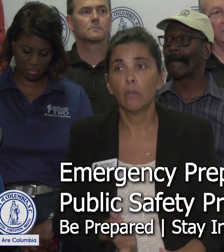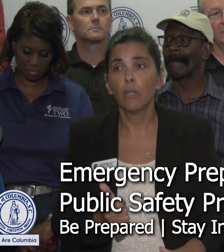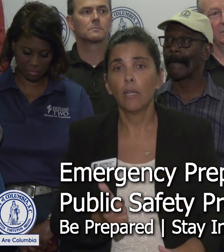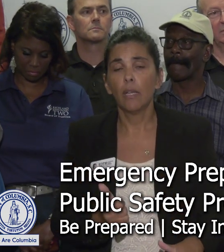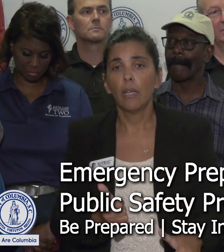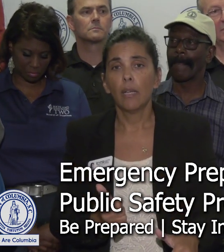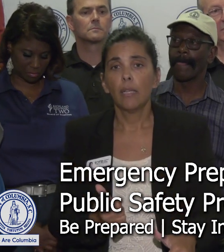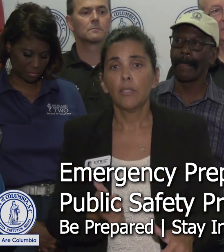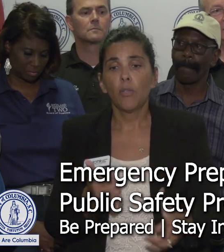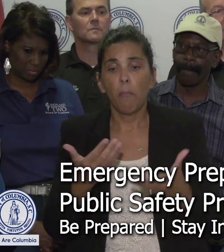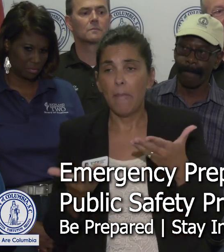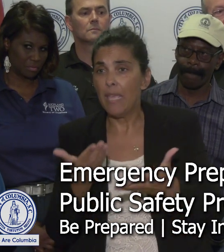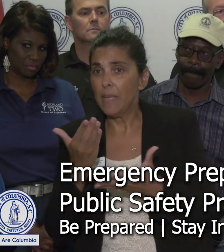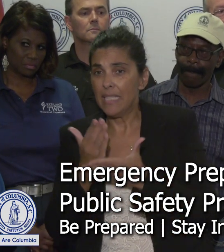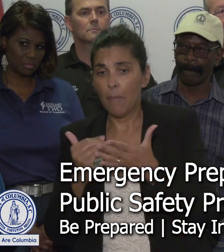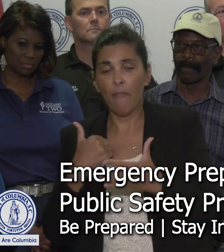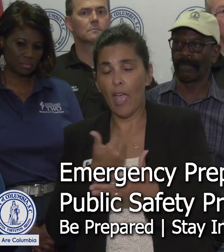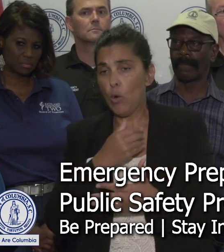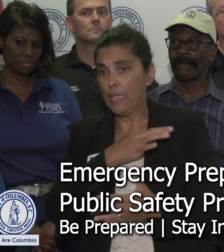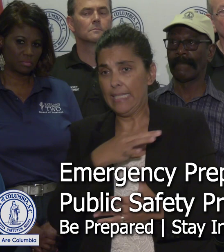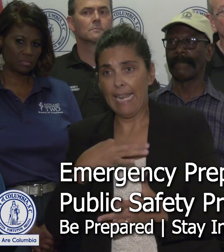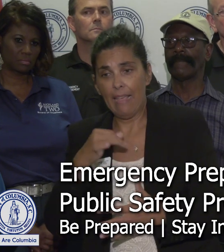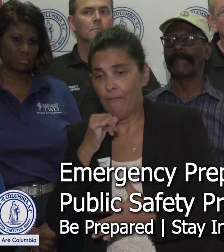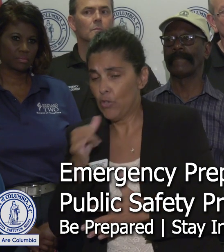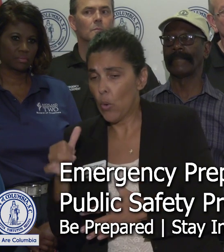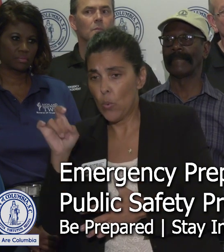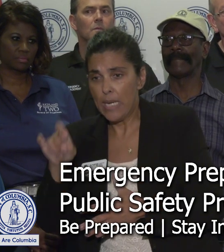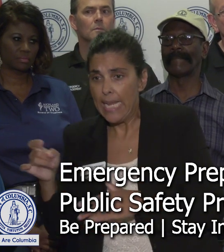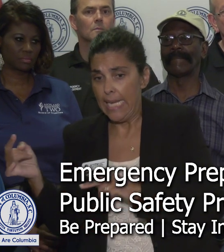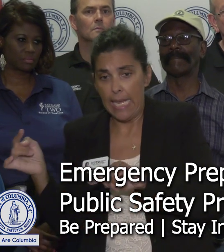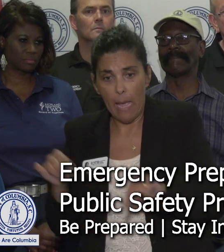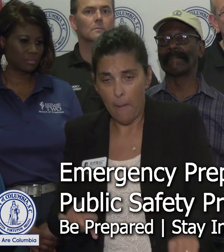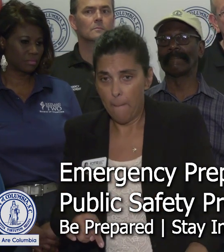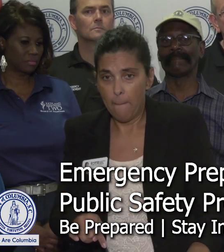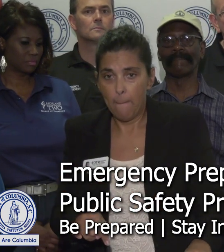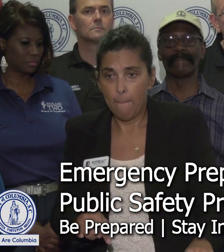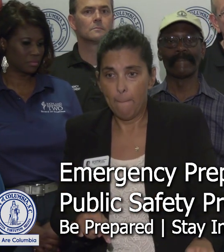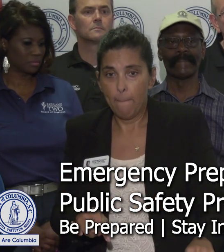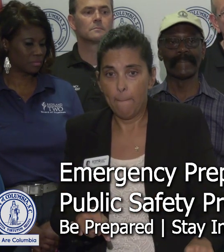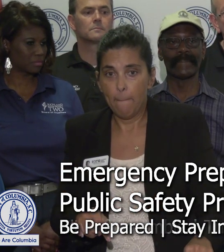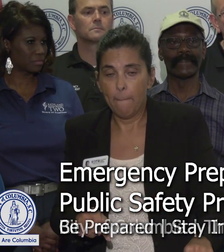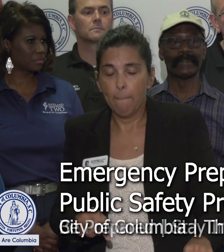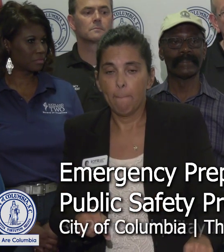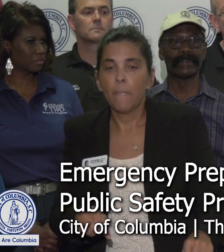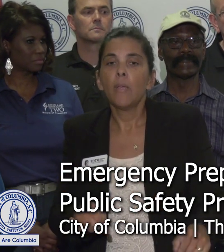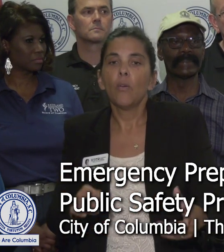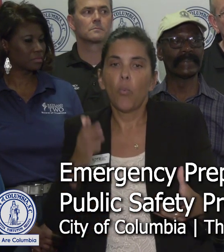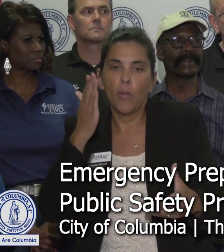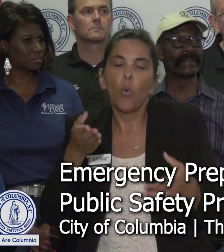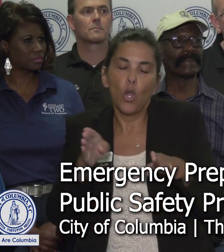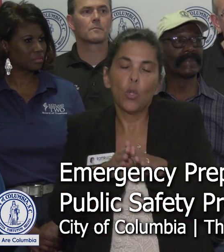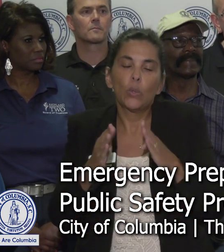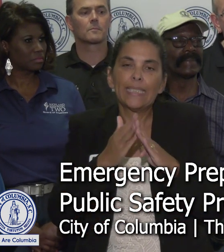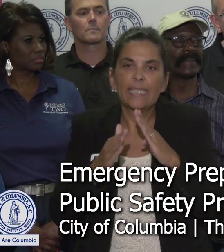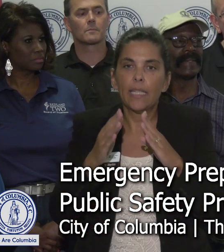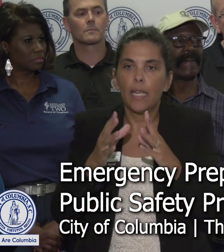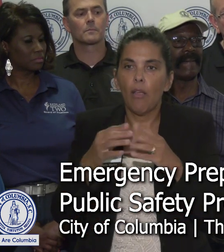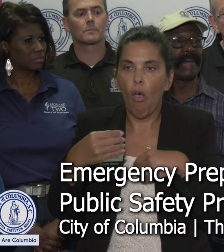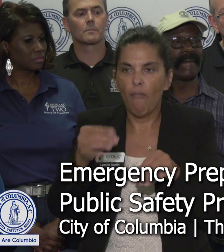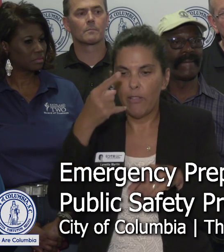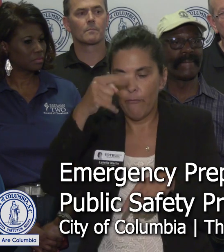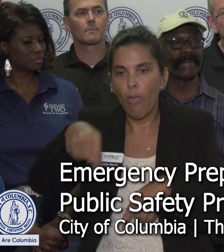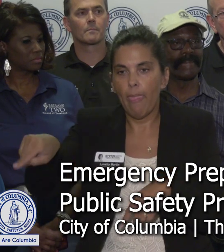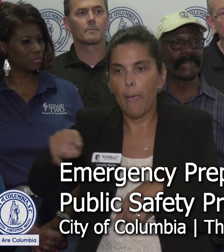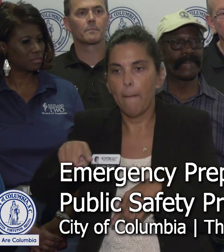you know, maybe don't have to be on the ground, which is not many, but for those, we'll close city offices, and also to be